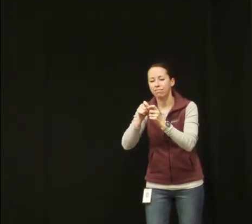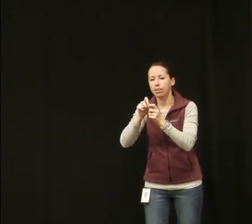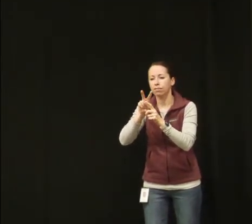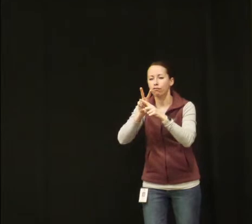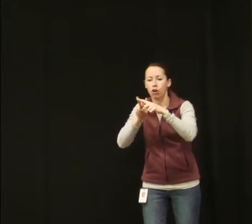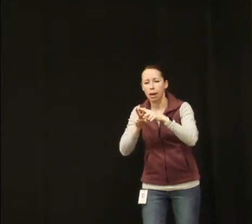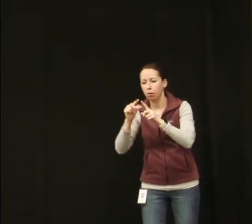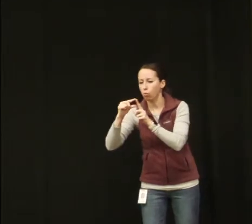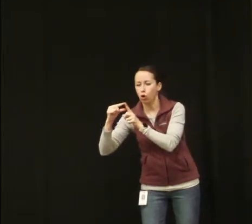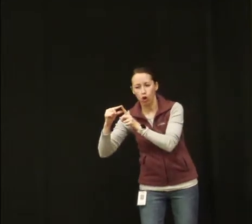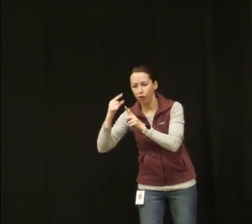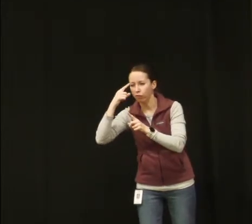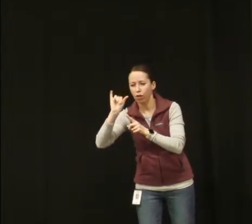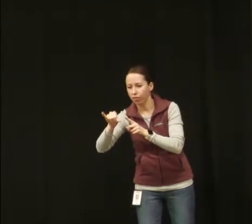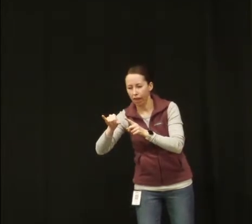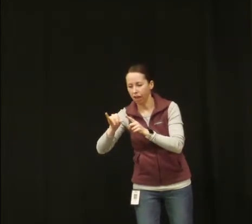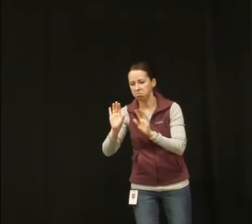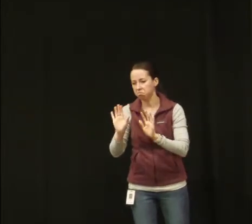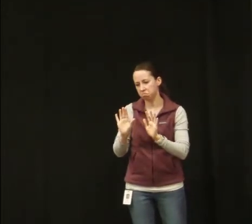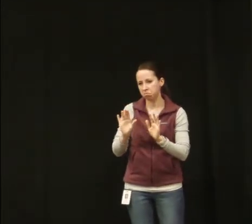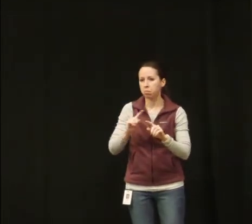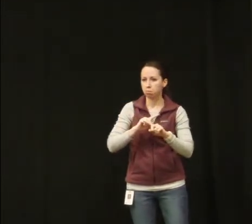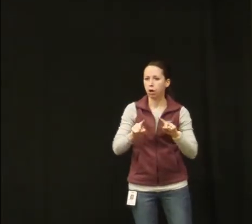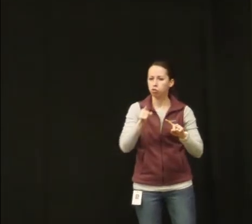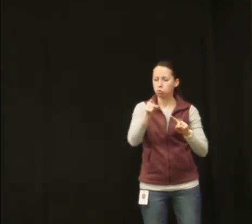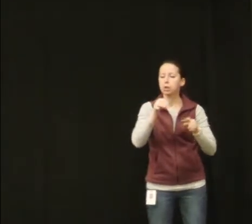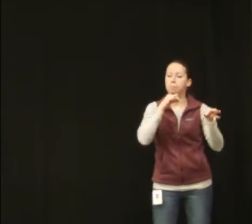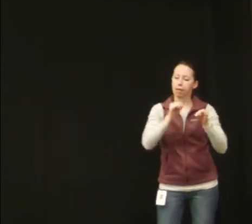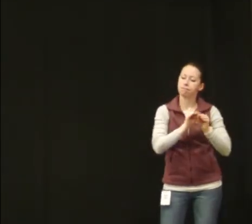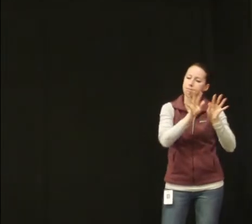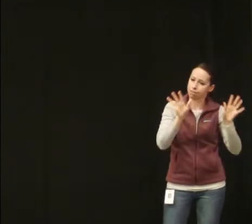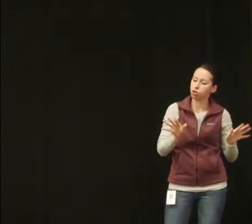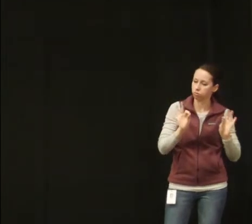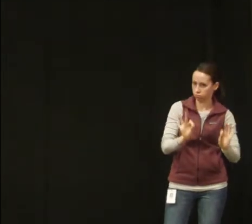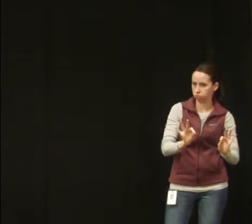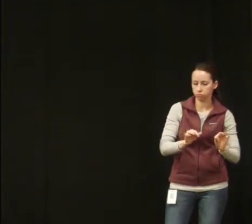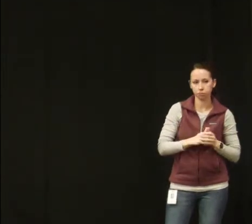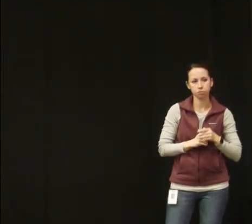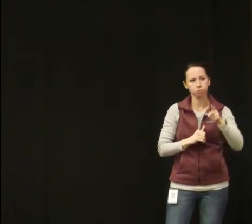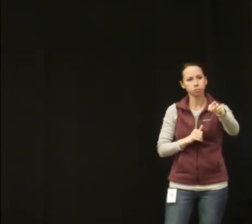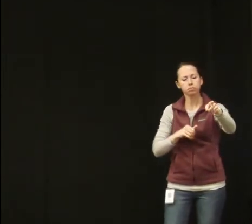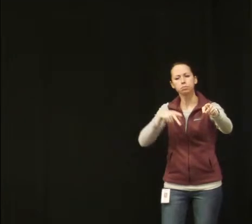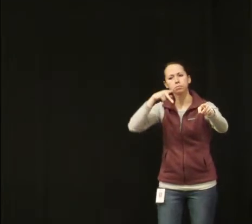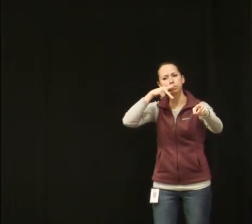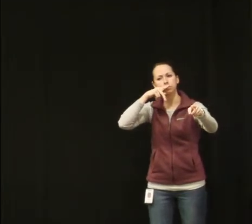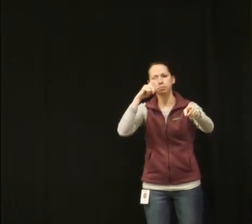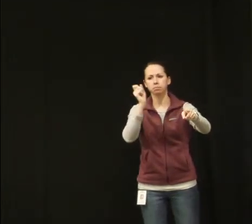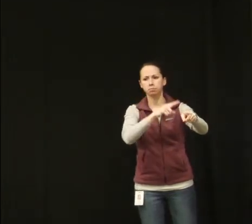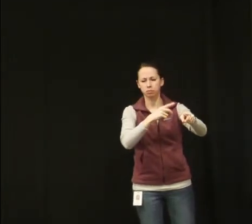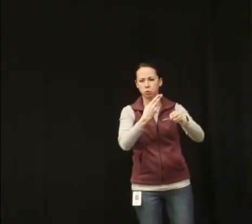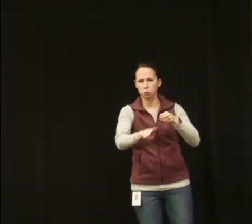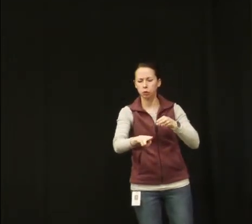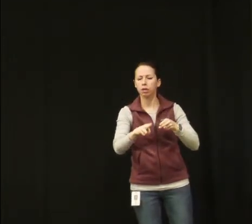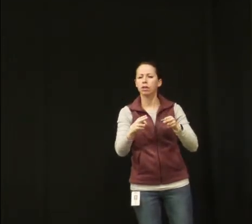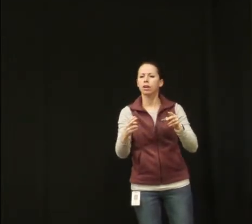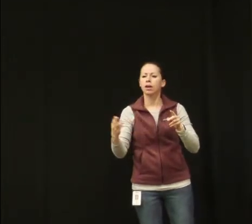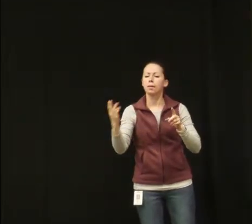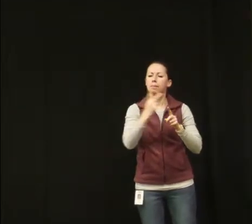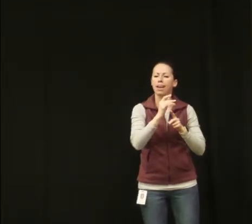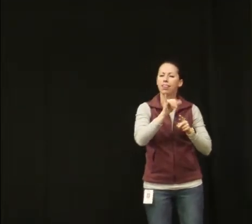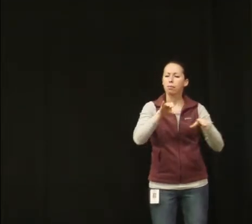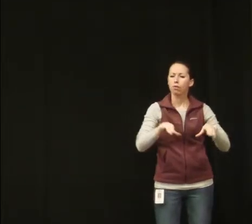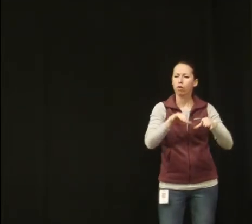this is a need. All right. I have a quick question. I'm sorry, it's kind of back on performance data, and I don't know,